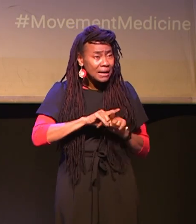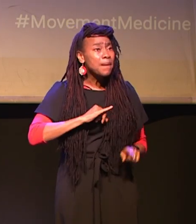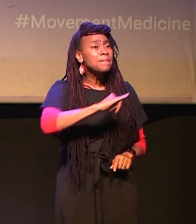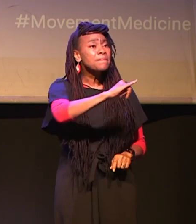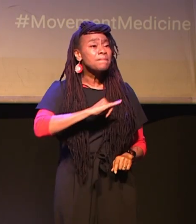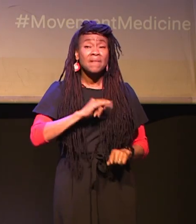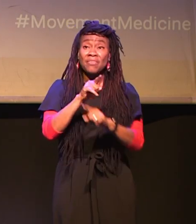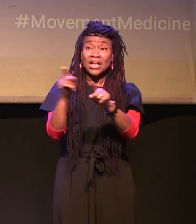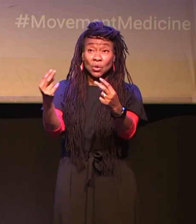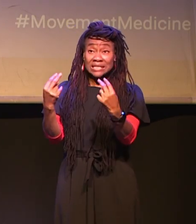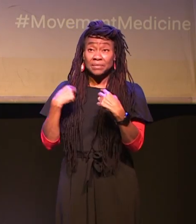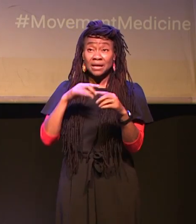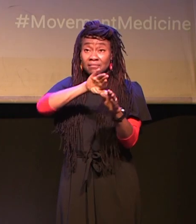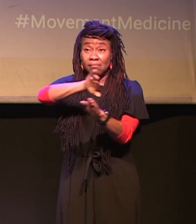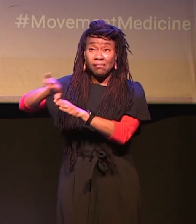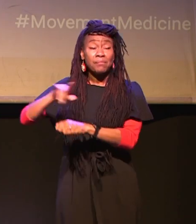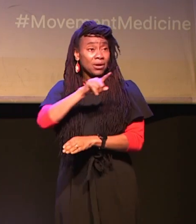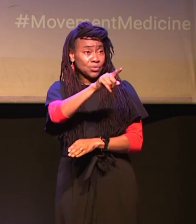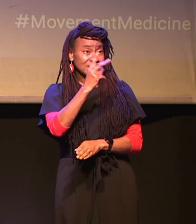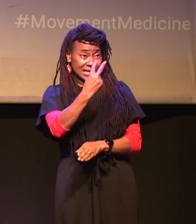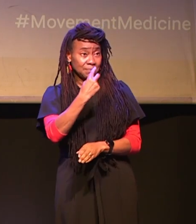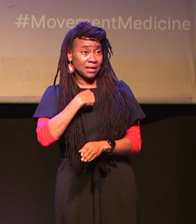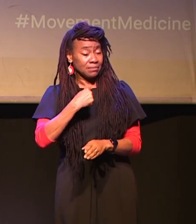So I say that to say that I think